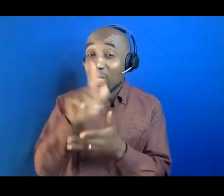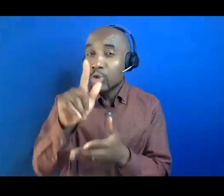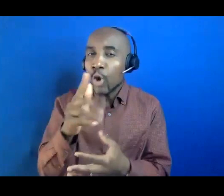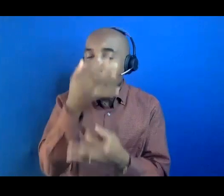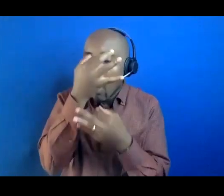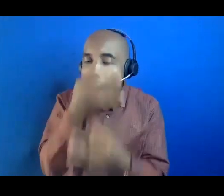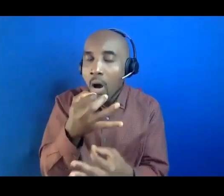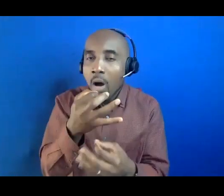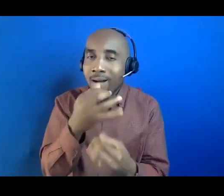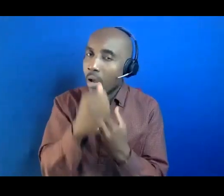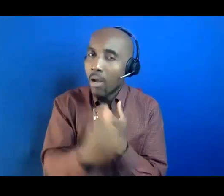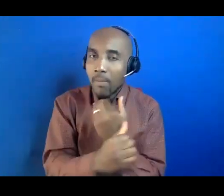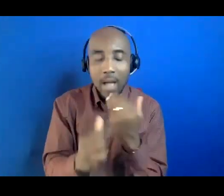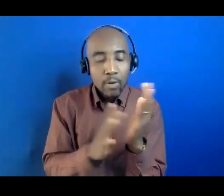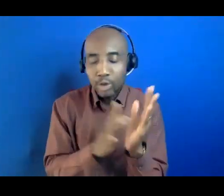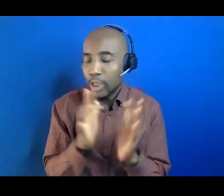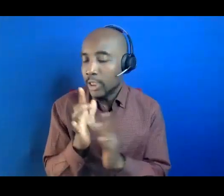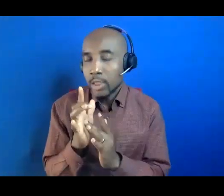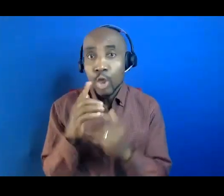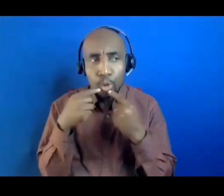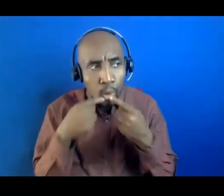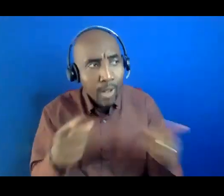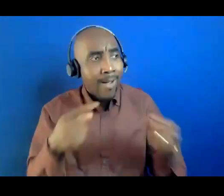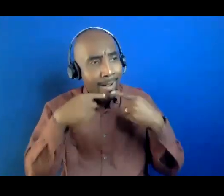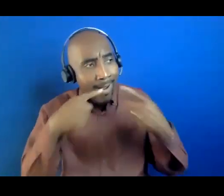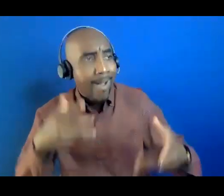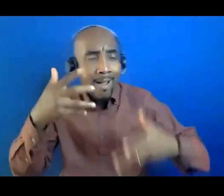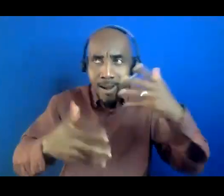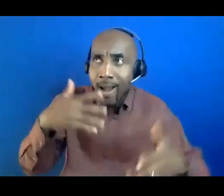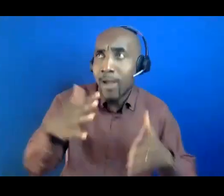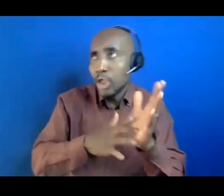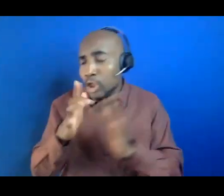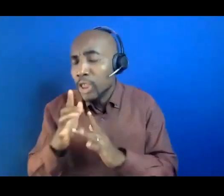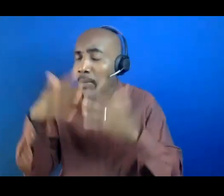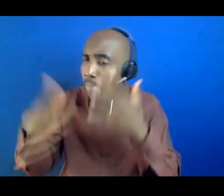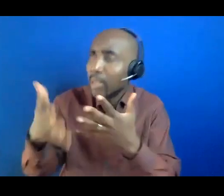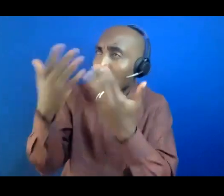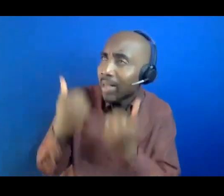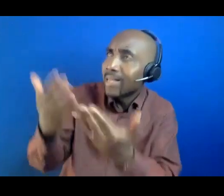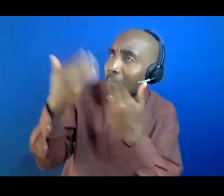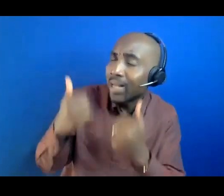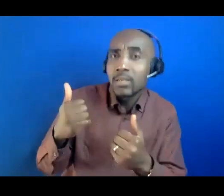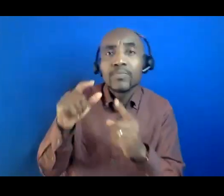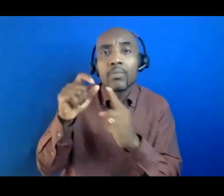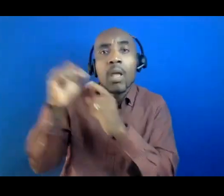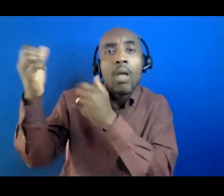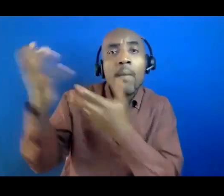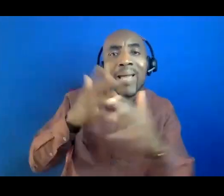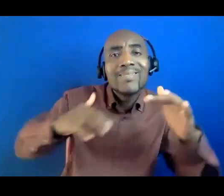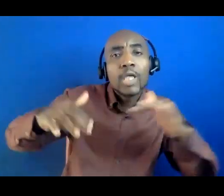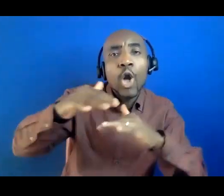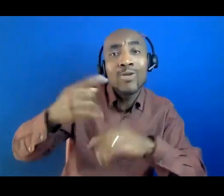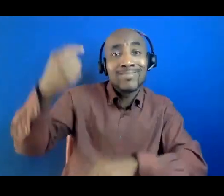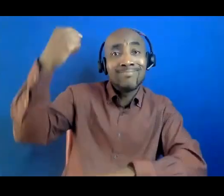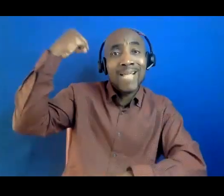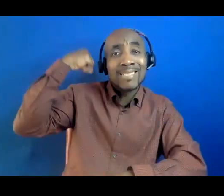stop talking about what Jesus has done in your life. And at Pentecost, the gospel was